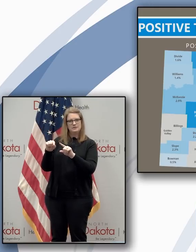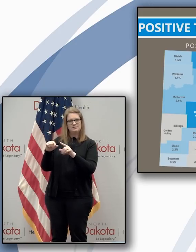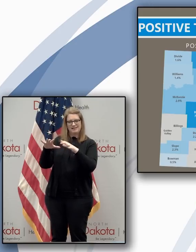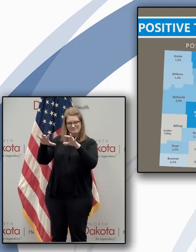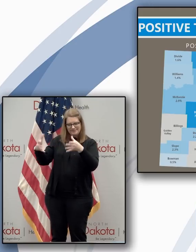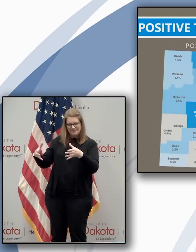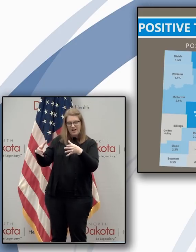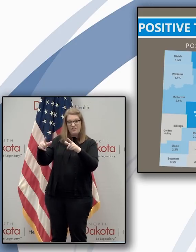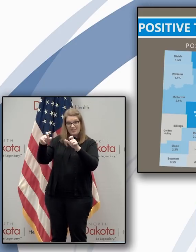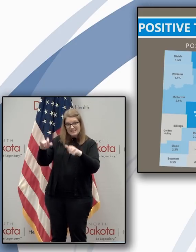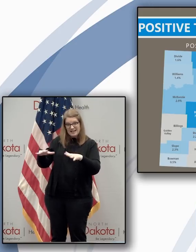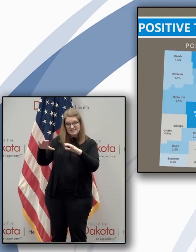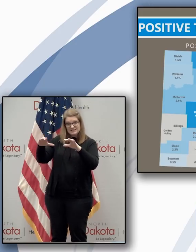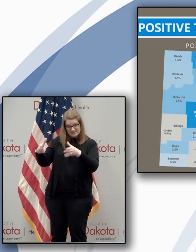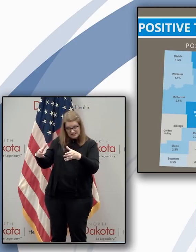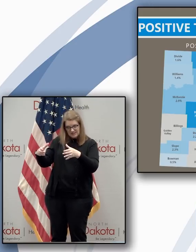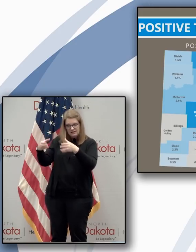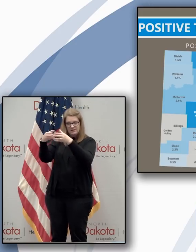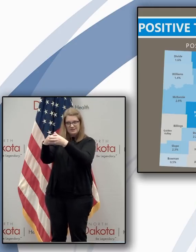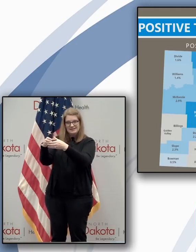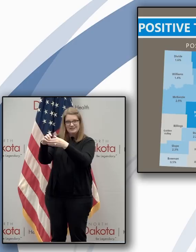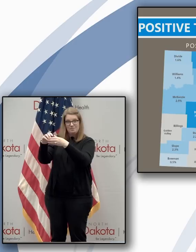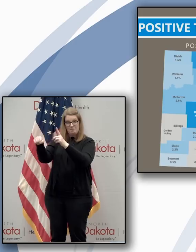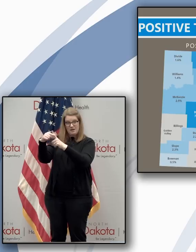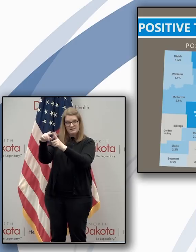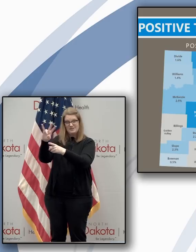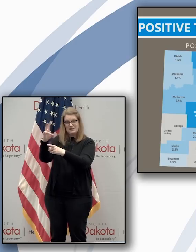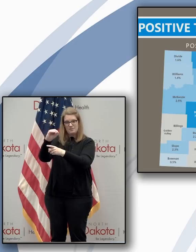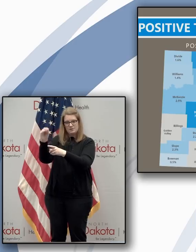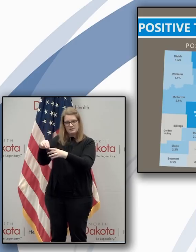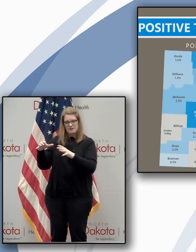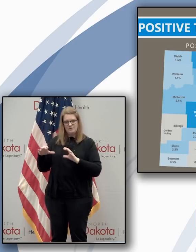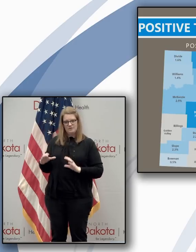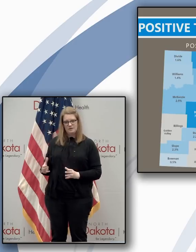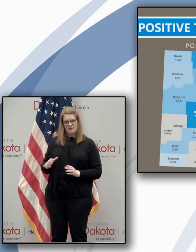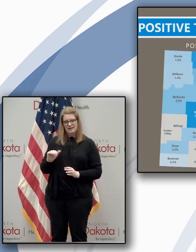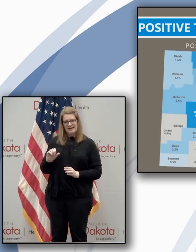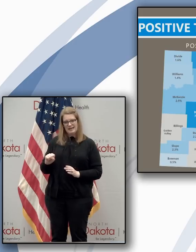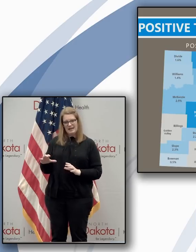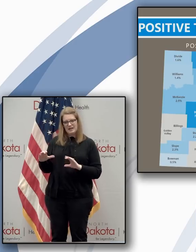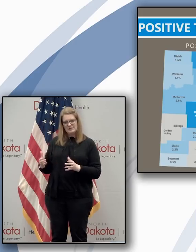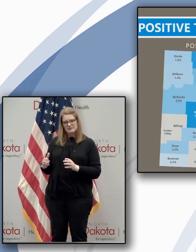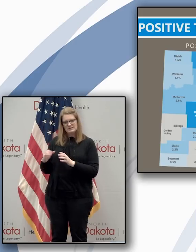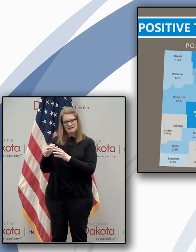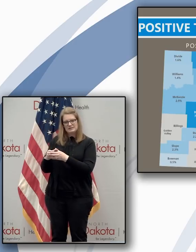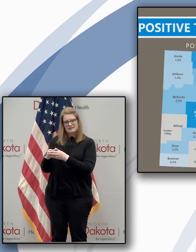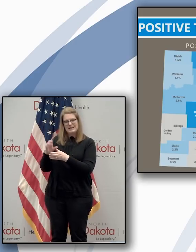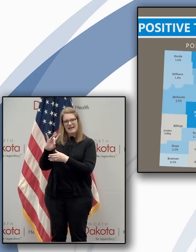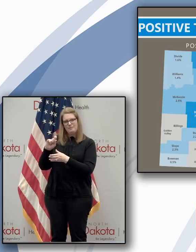positive rate in Cass County, it's 8.2 versus what was our earlier stated our